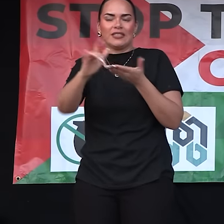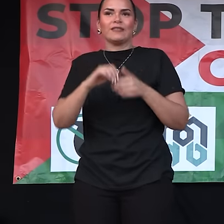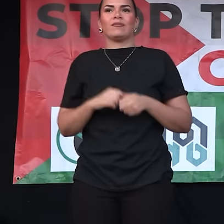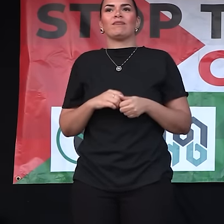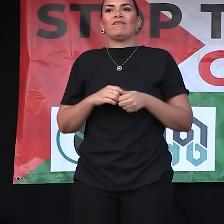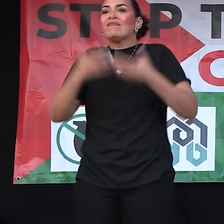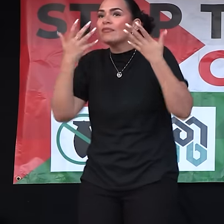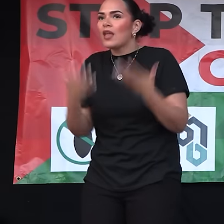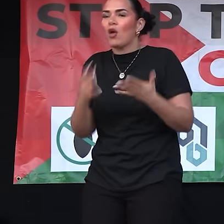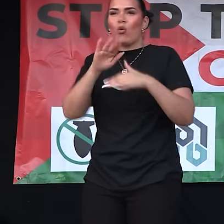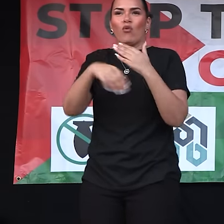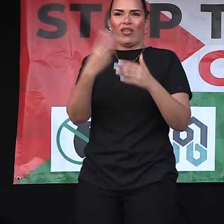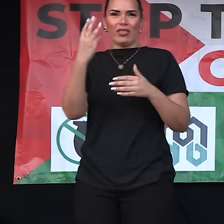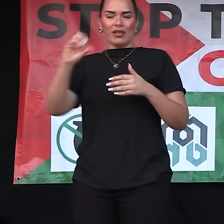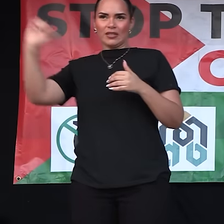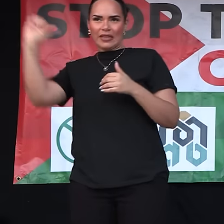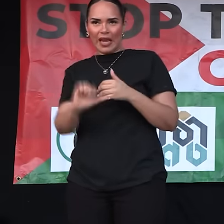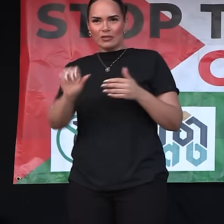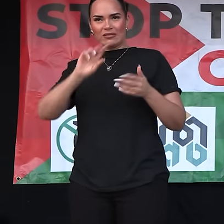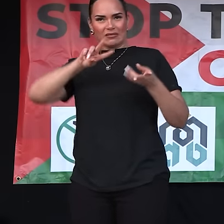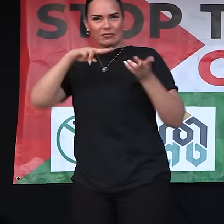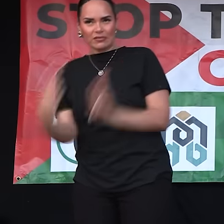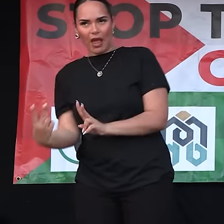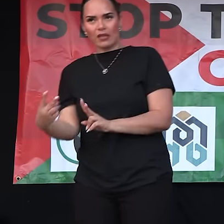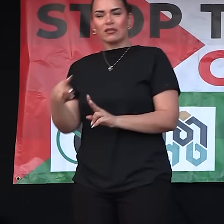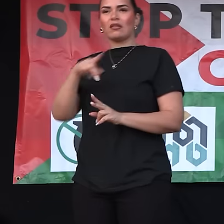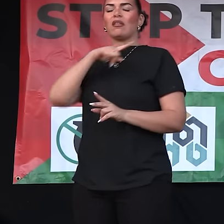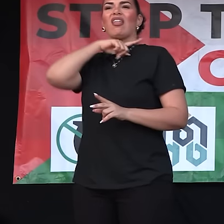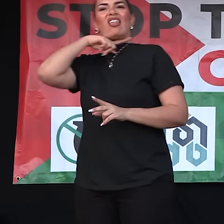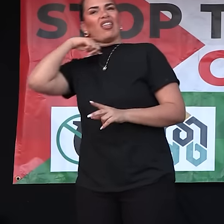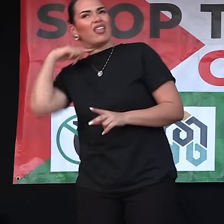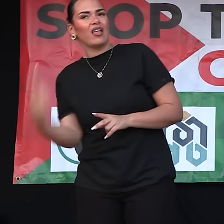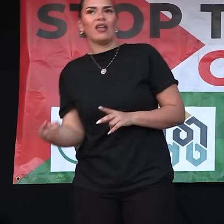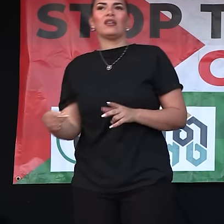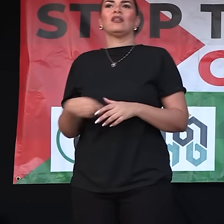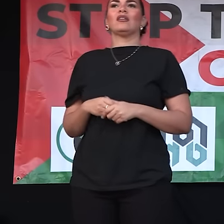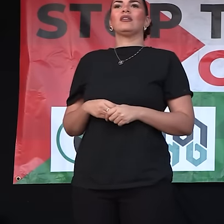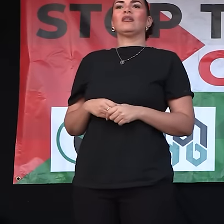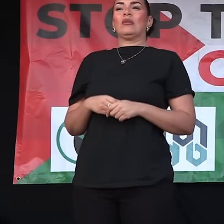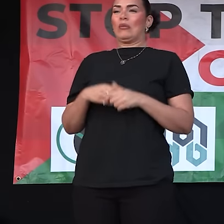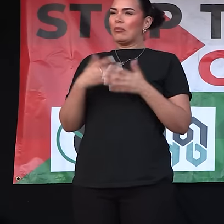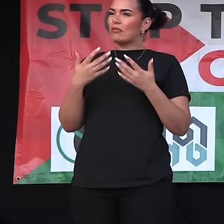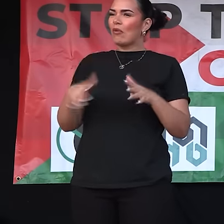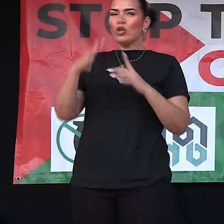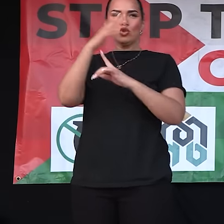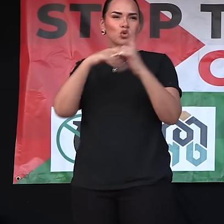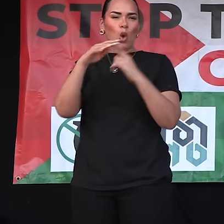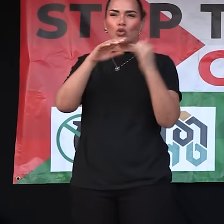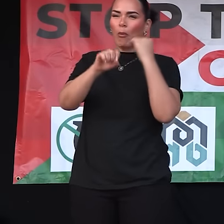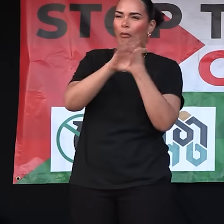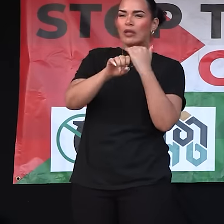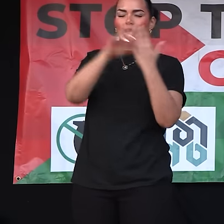dead and all the harrowing numbers and statistics of devastation we read day after day.